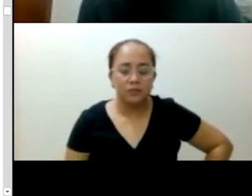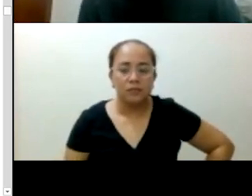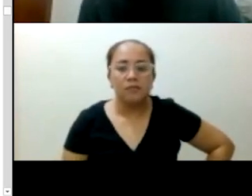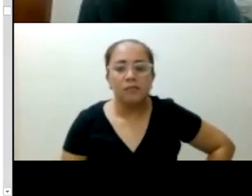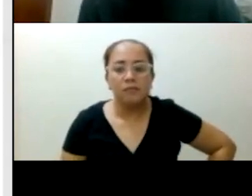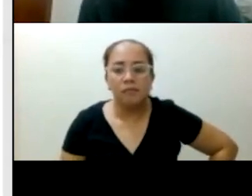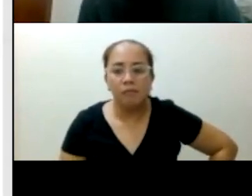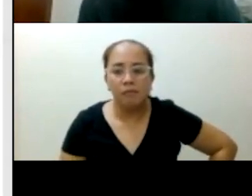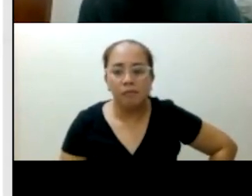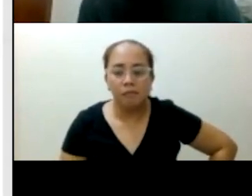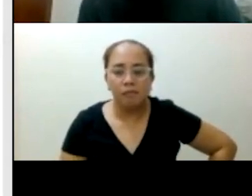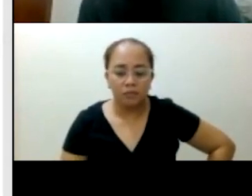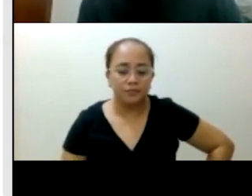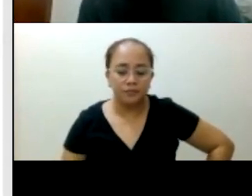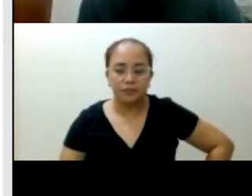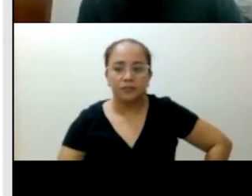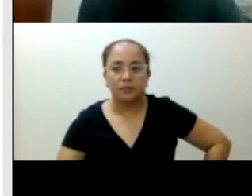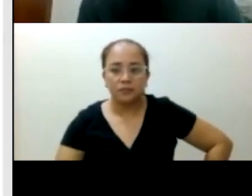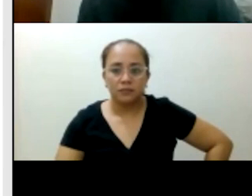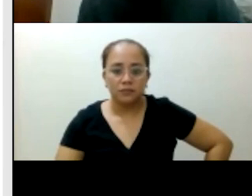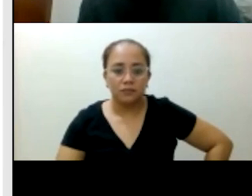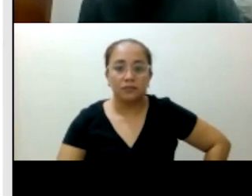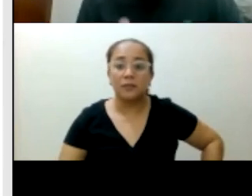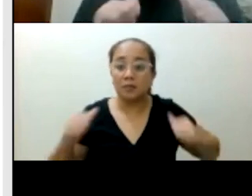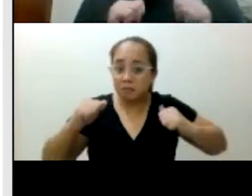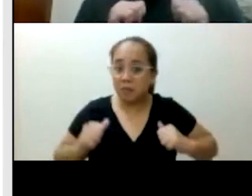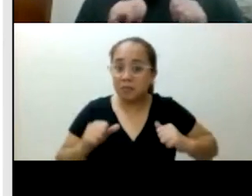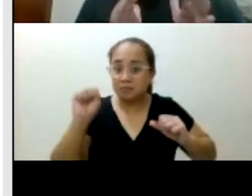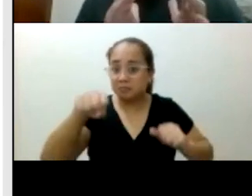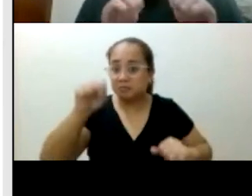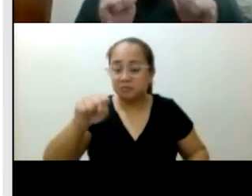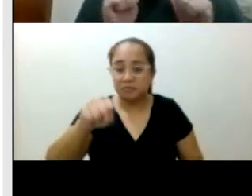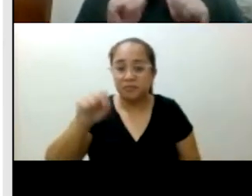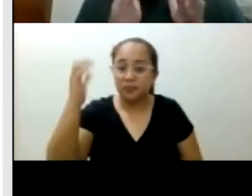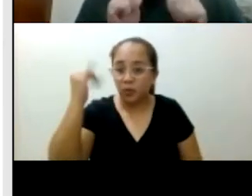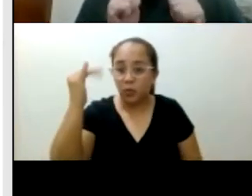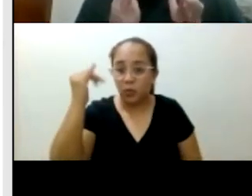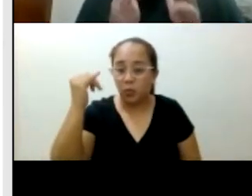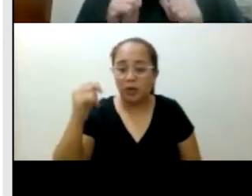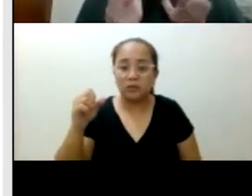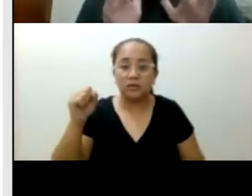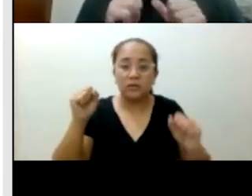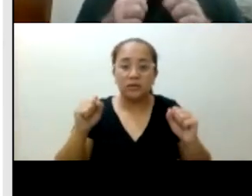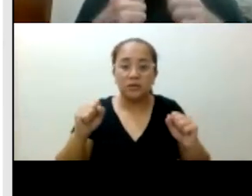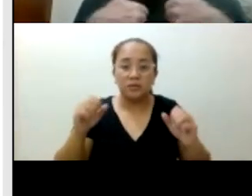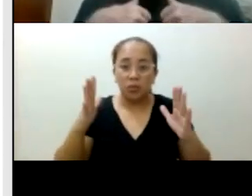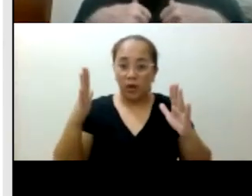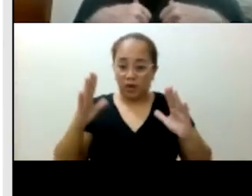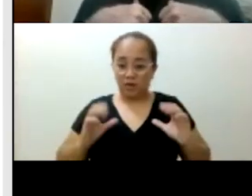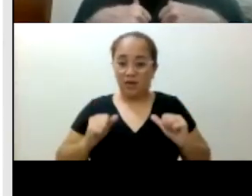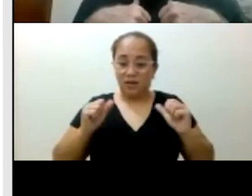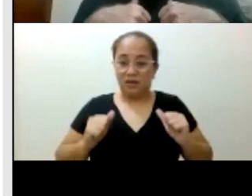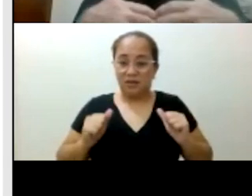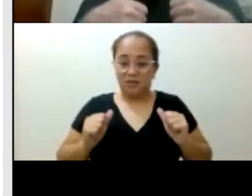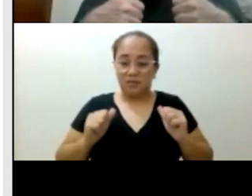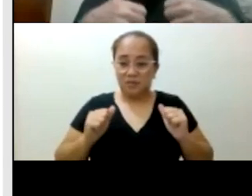Jasmine saying backpack. Backpack, yes, because it's either kind of to the side orientation or